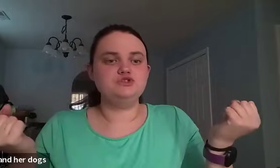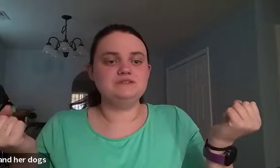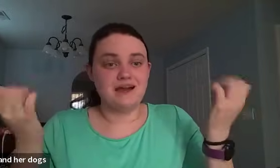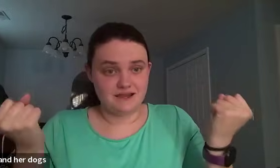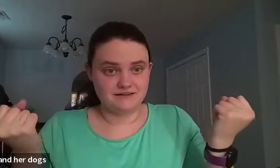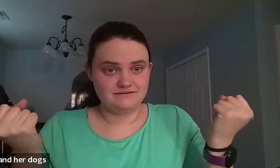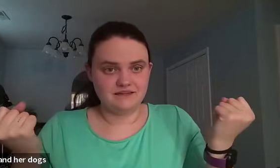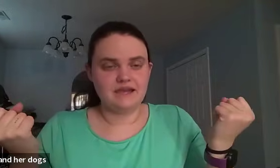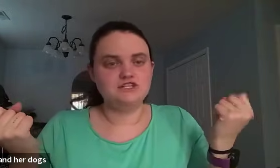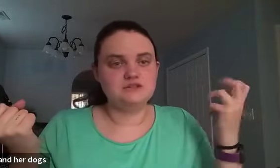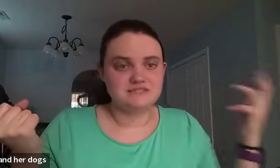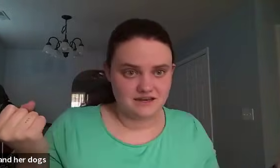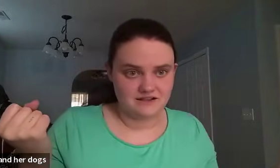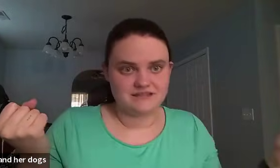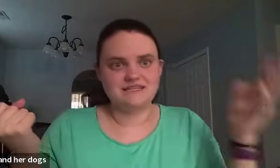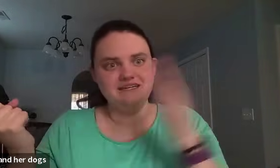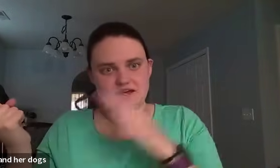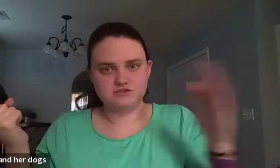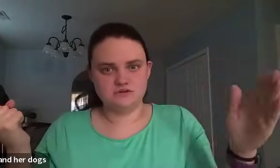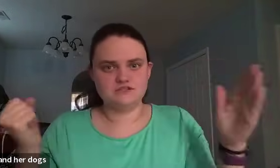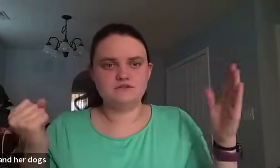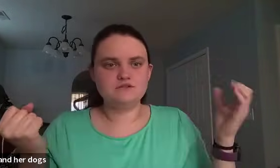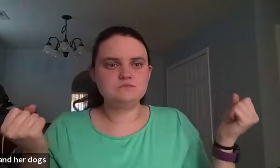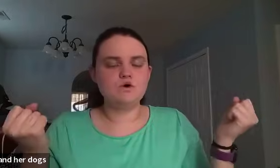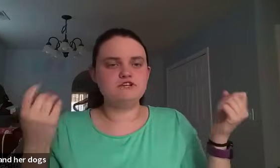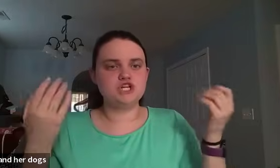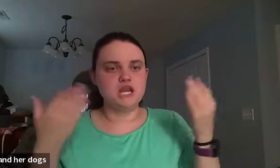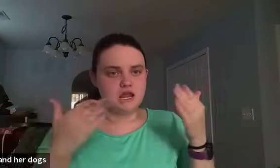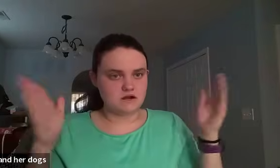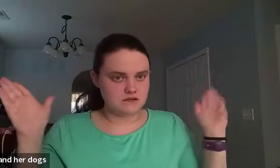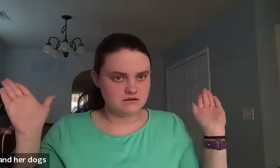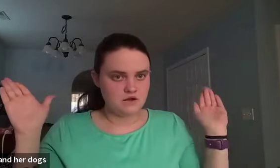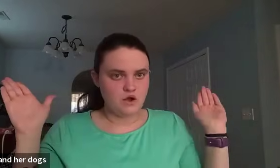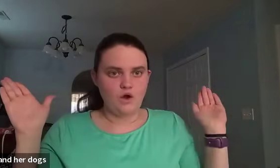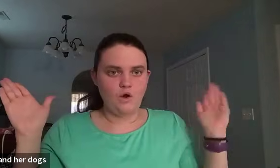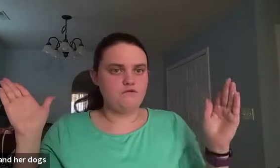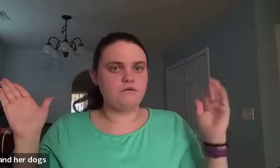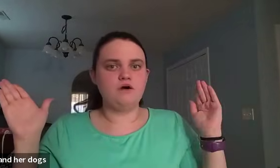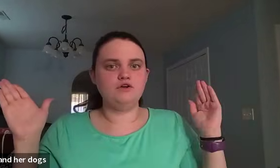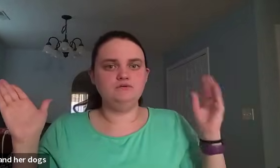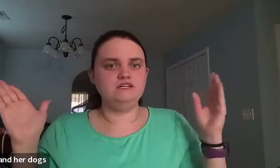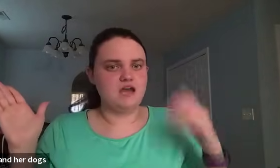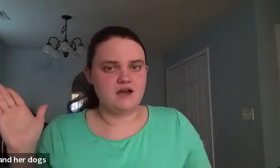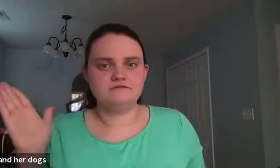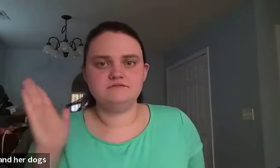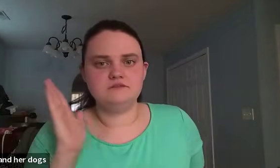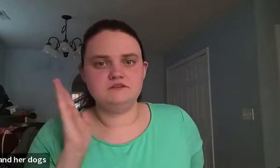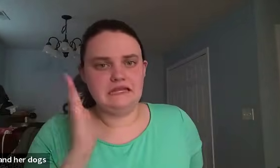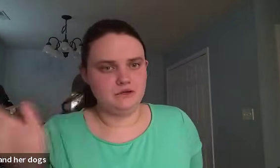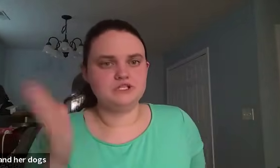to sign, like I need you to sign in class. I need that sort of thing. So this one's more of a generic overall, you need to have language